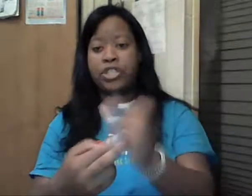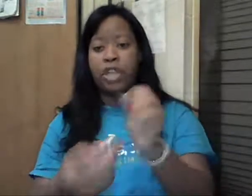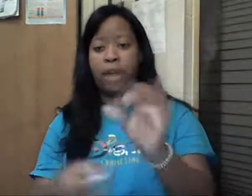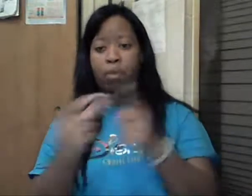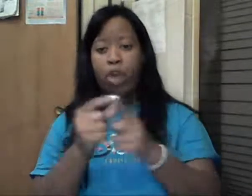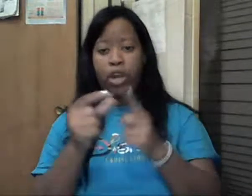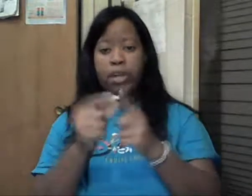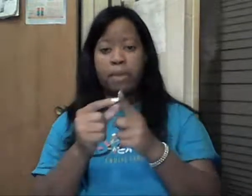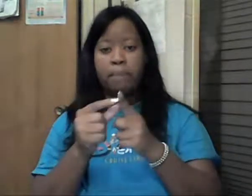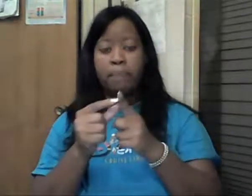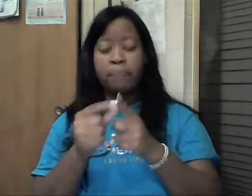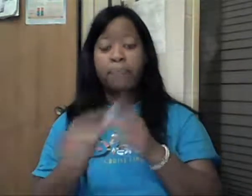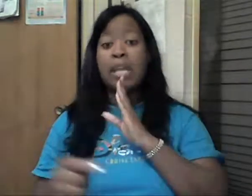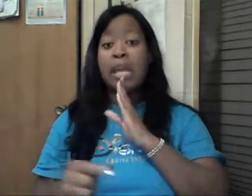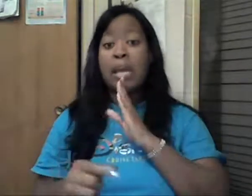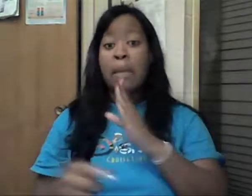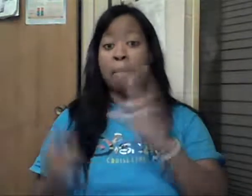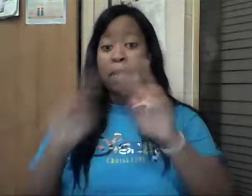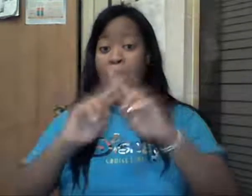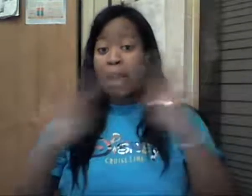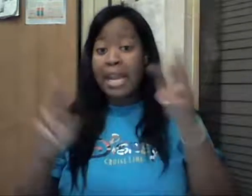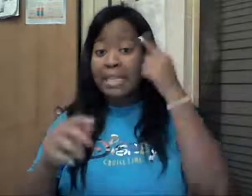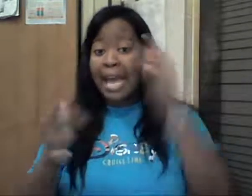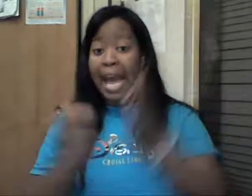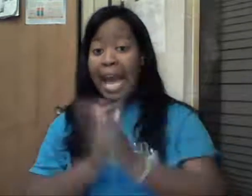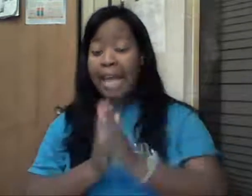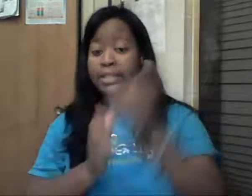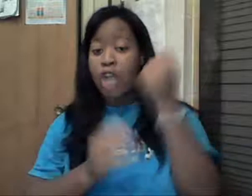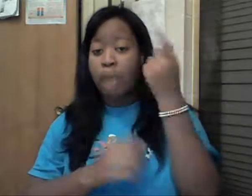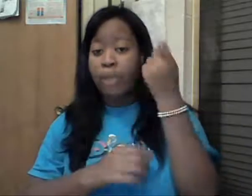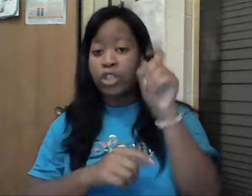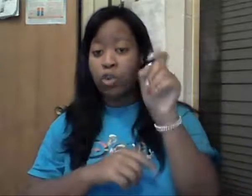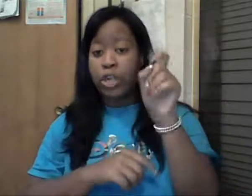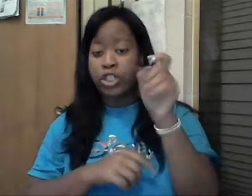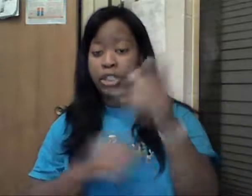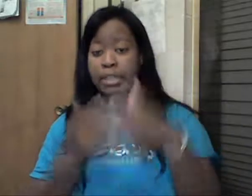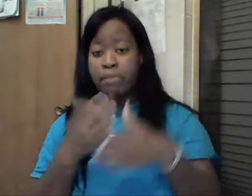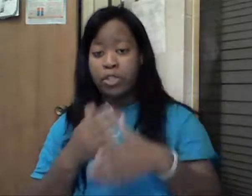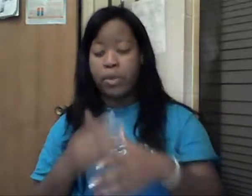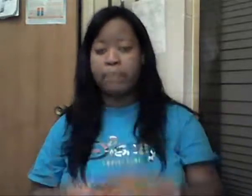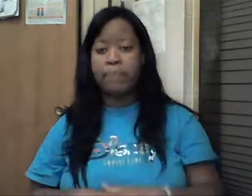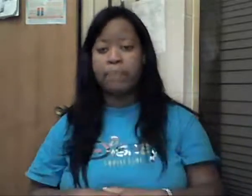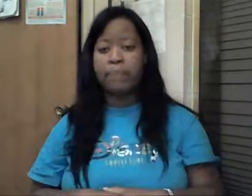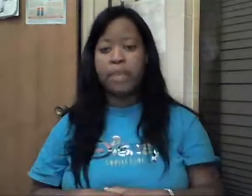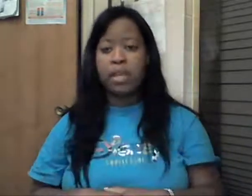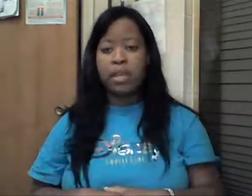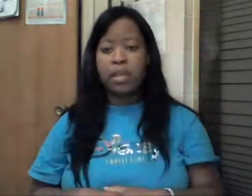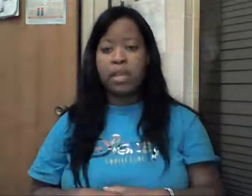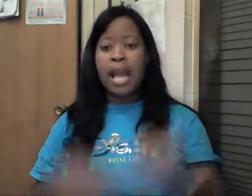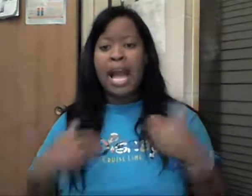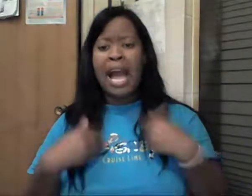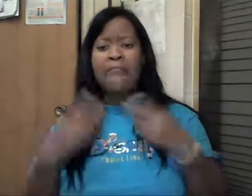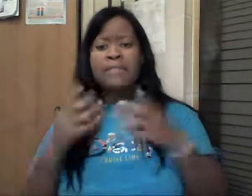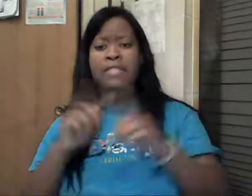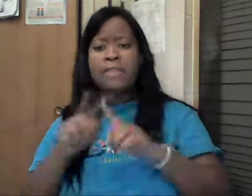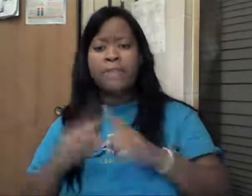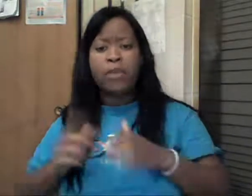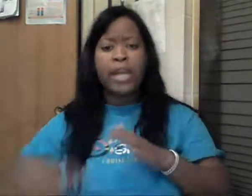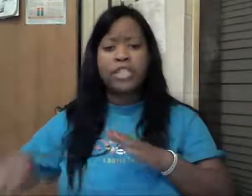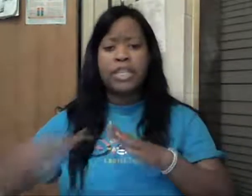of the word. Be ready to ask comprehension questions in between. Have different